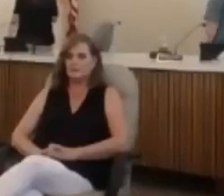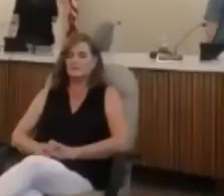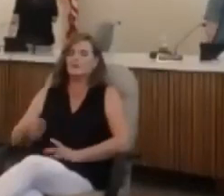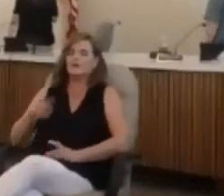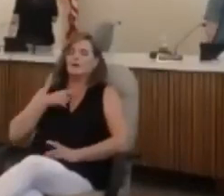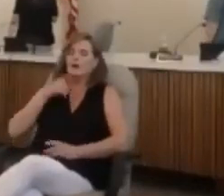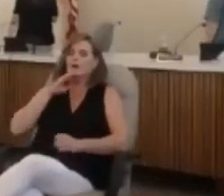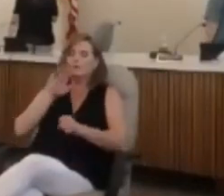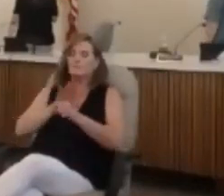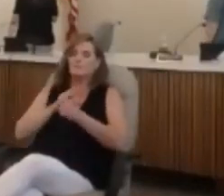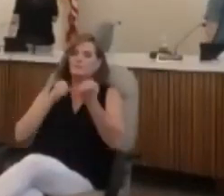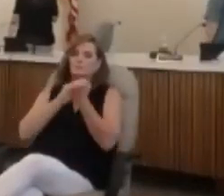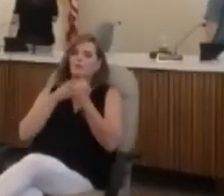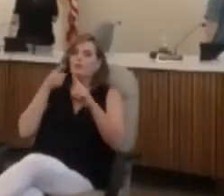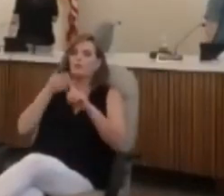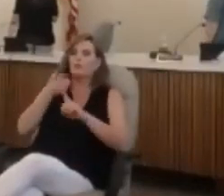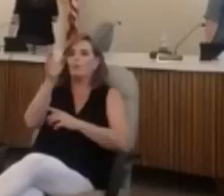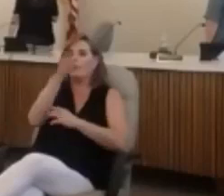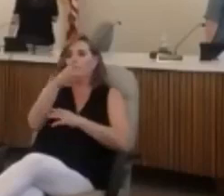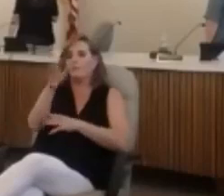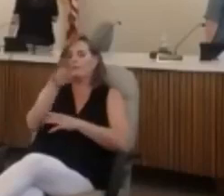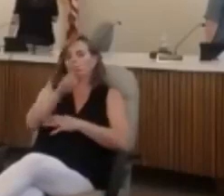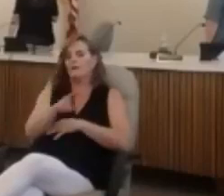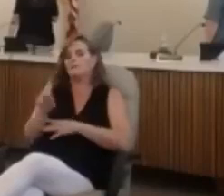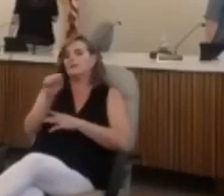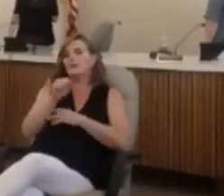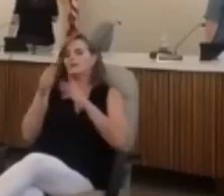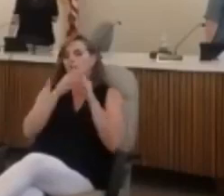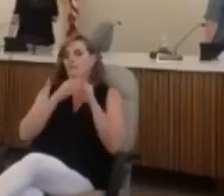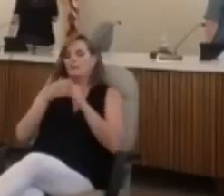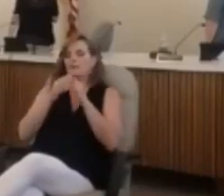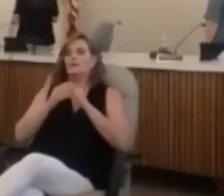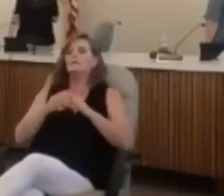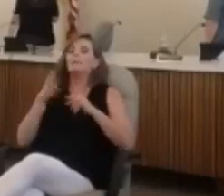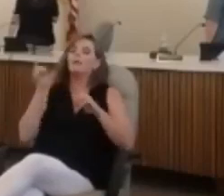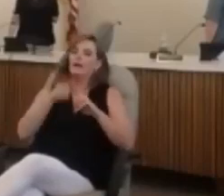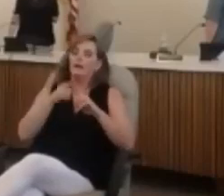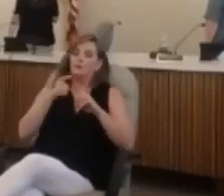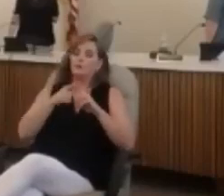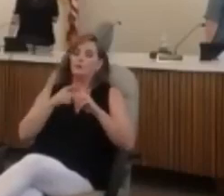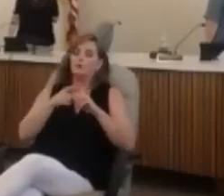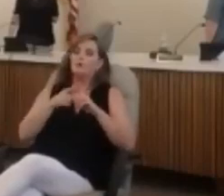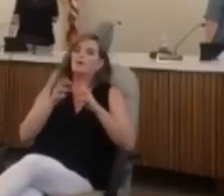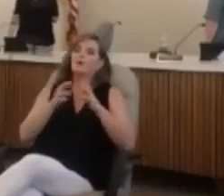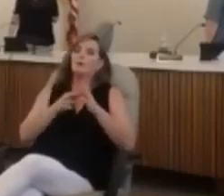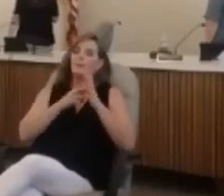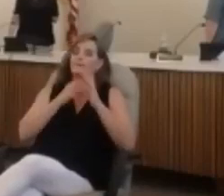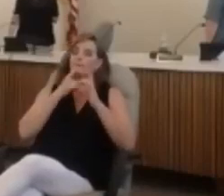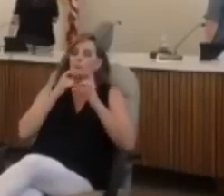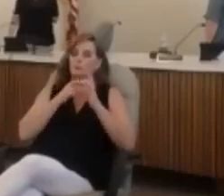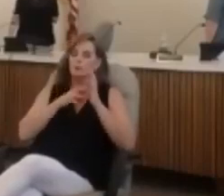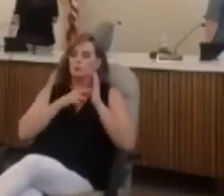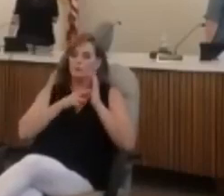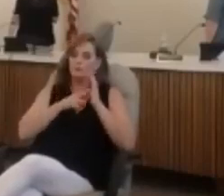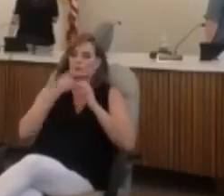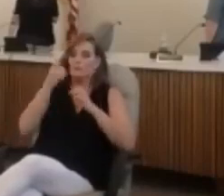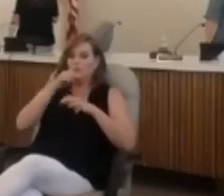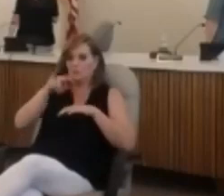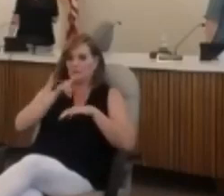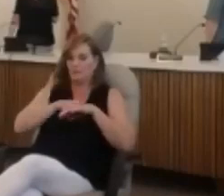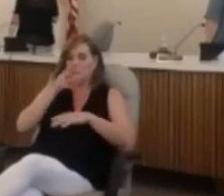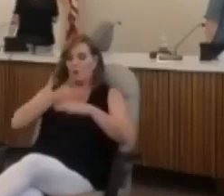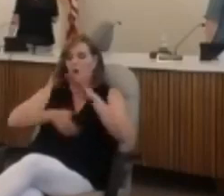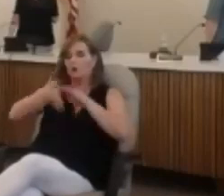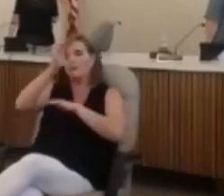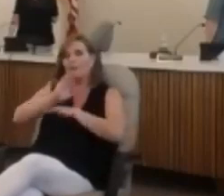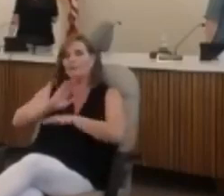I pledge allegiance to the flag of the United States of America, republic for which it stands, one